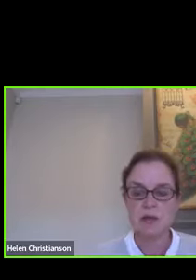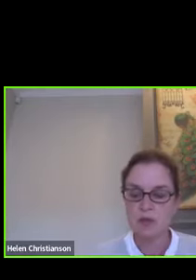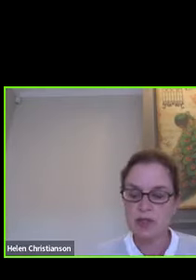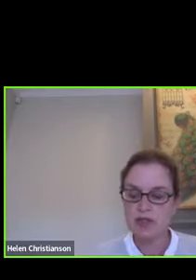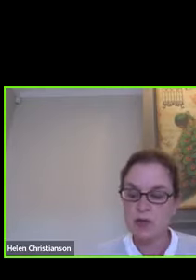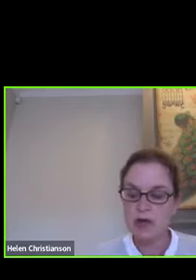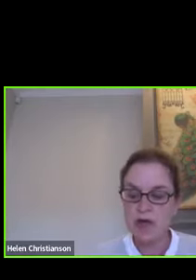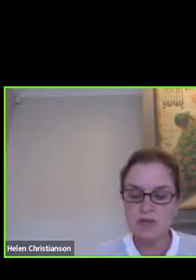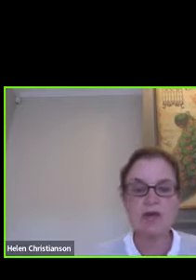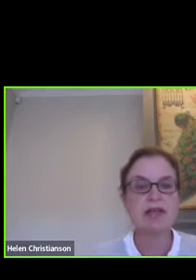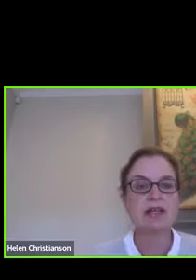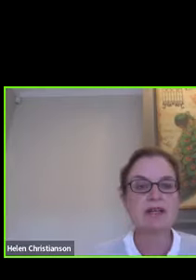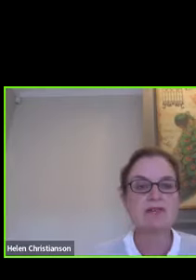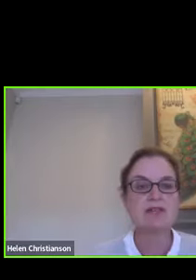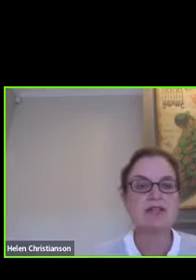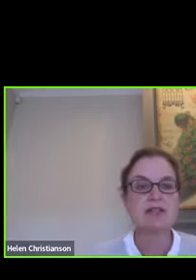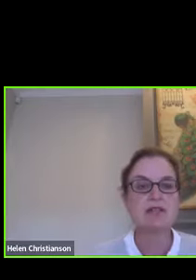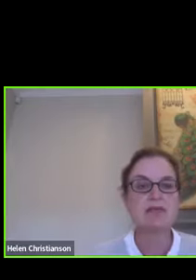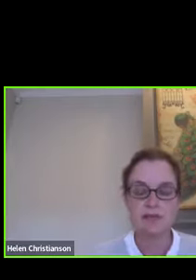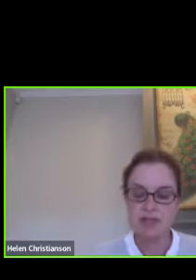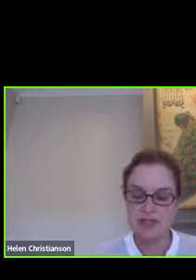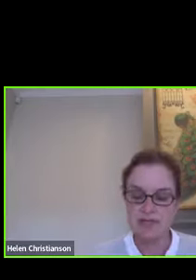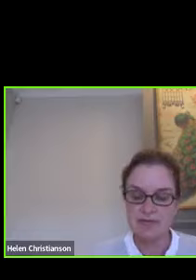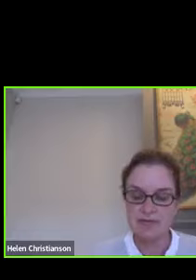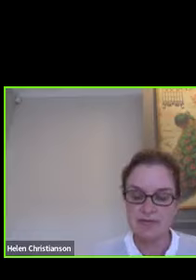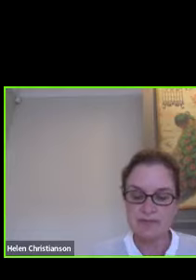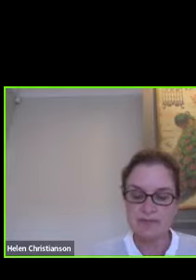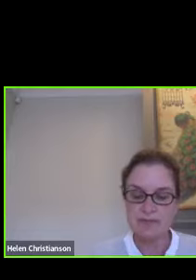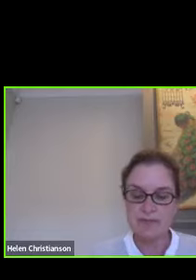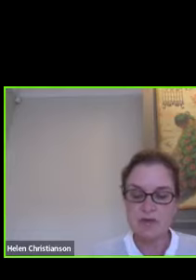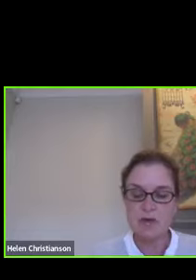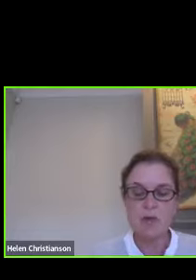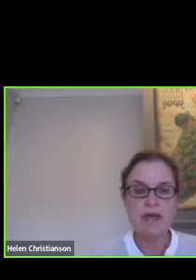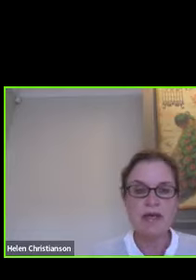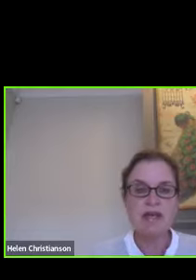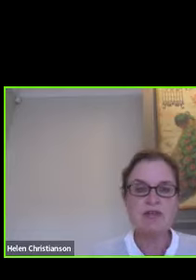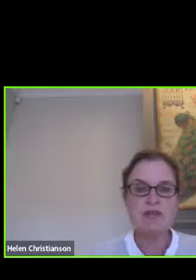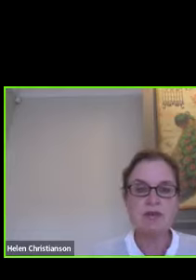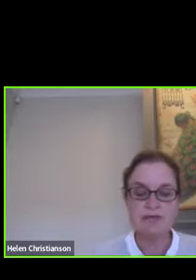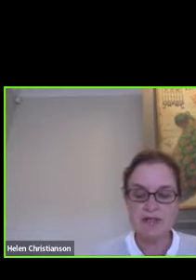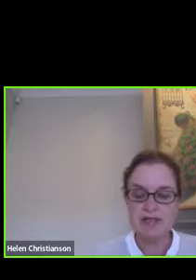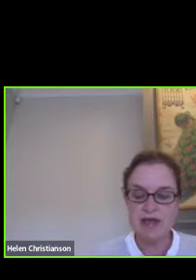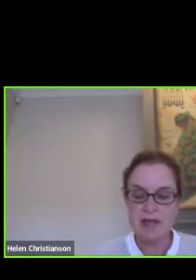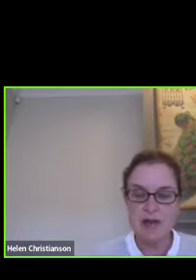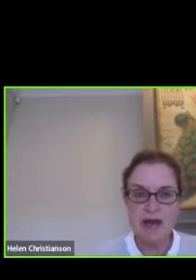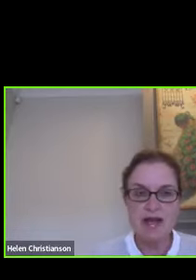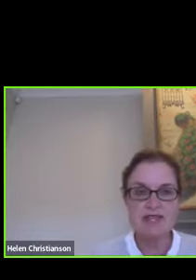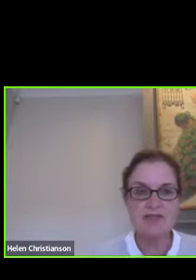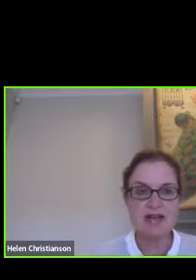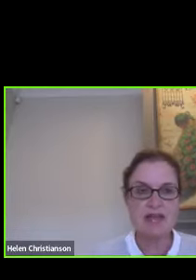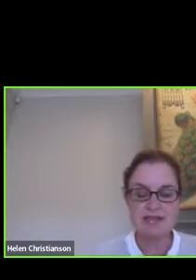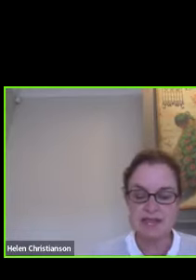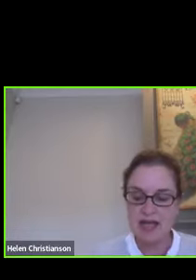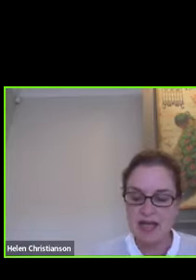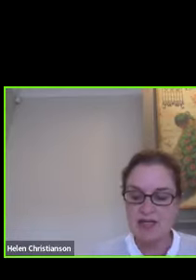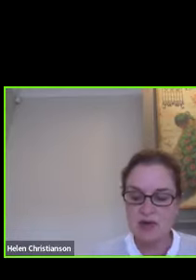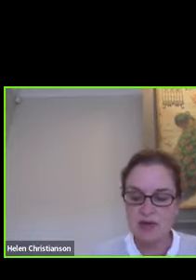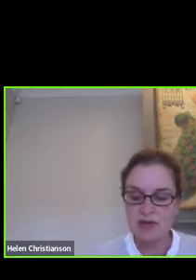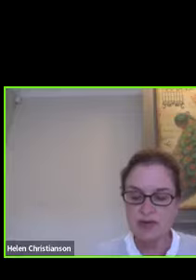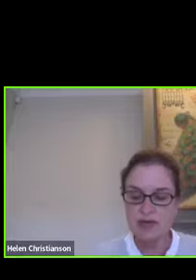messages, which were ironically invented for the deaf. We need to confront our past